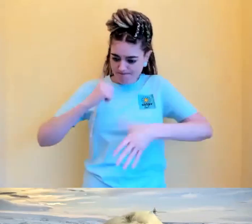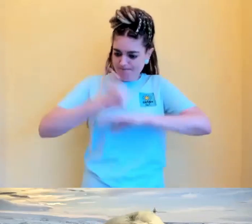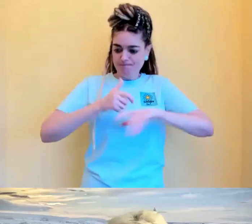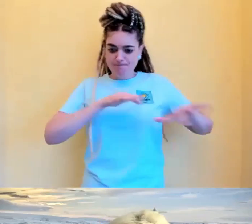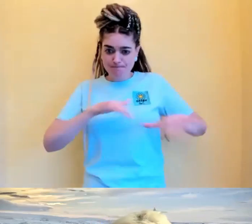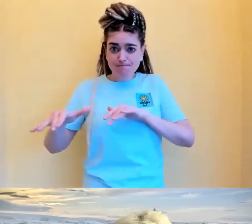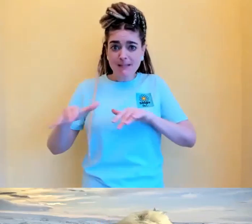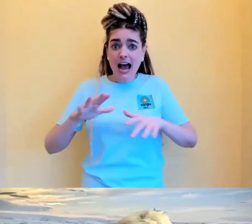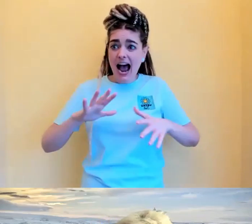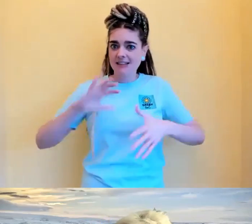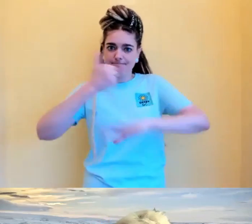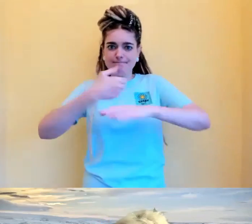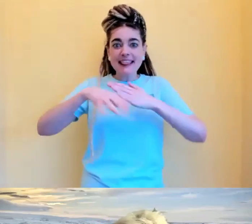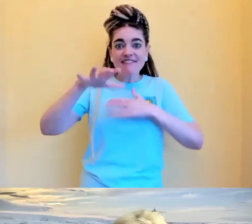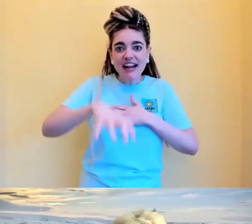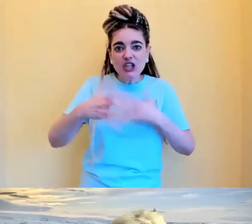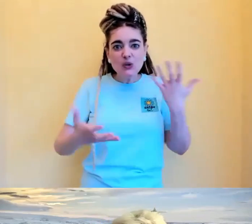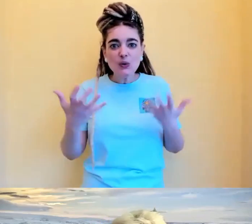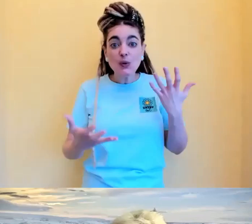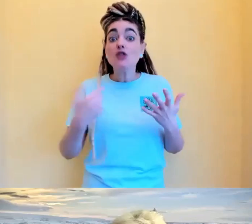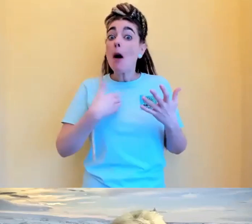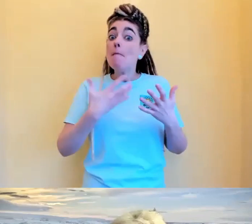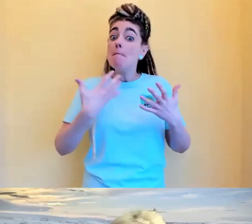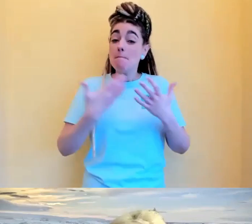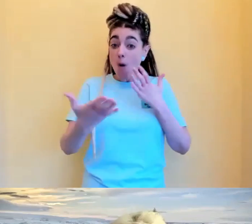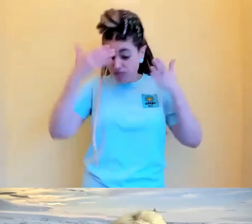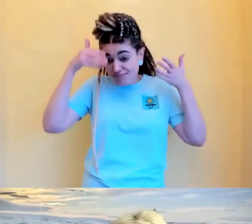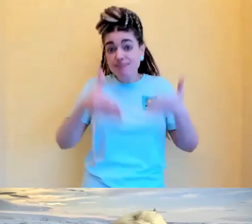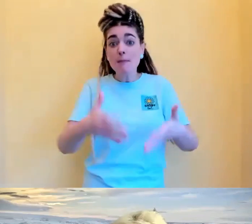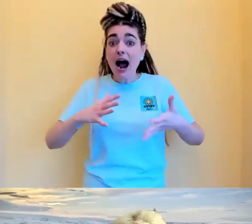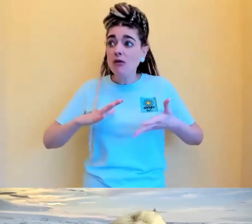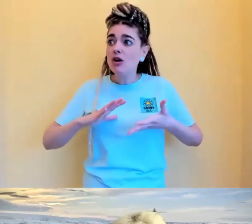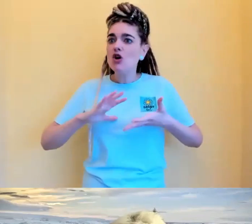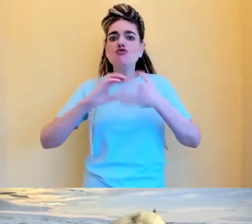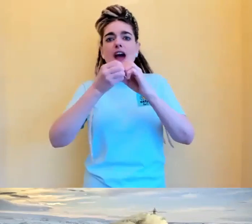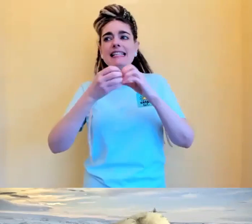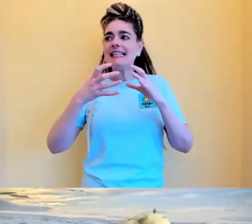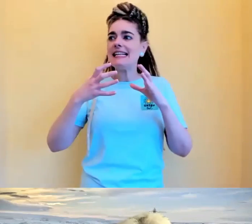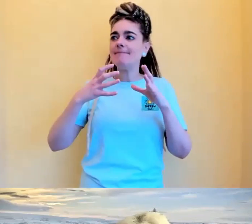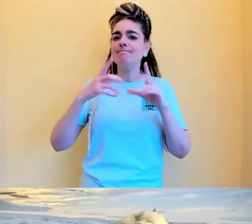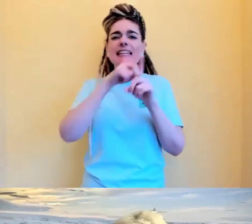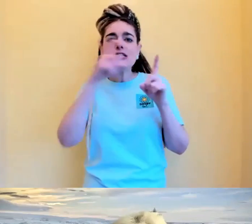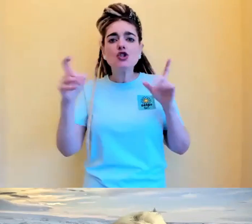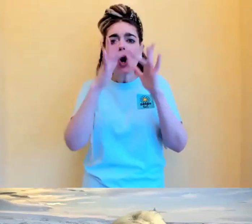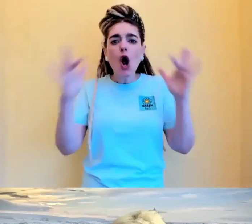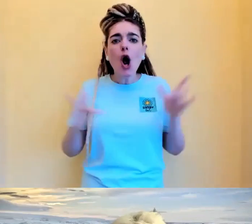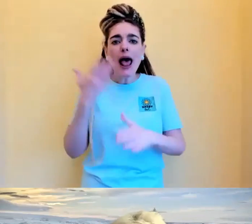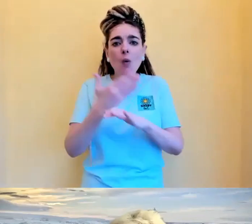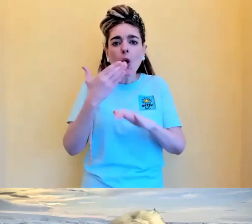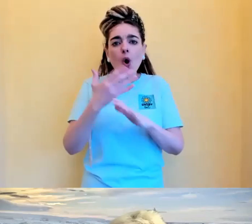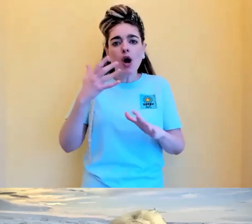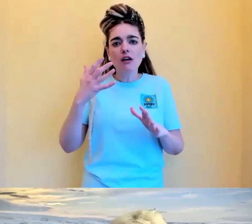film of the work and developing it as a digital online work, but also a